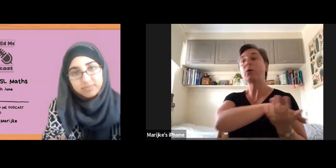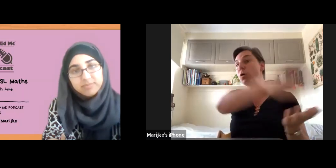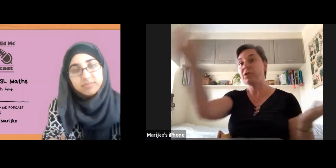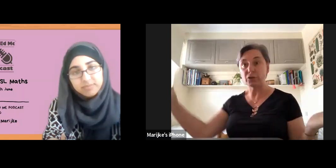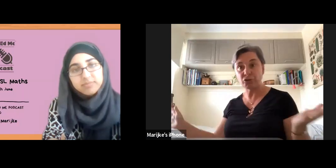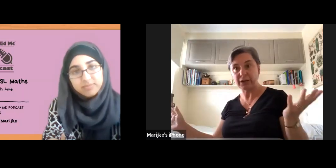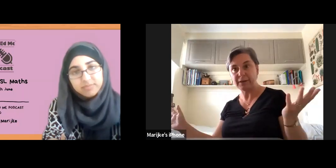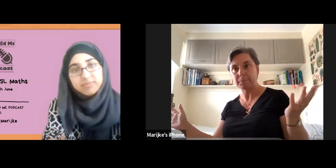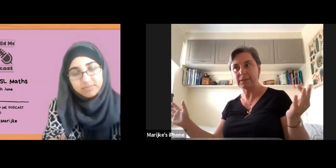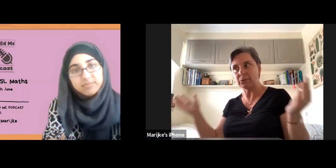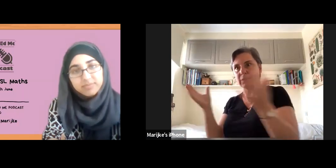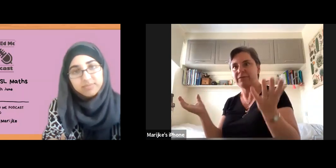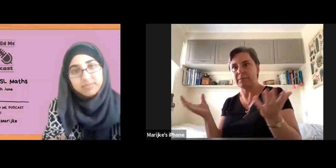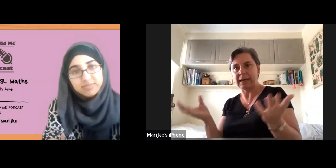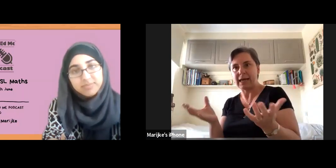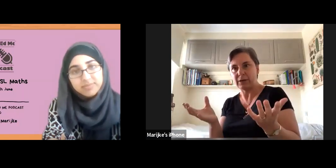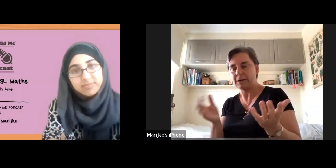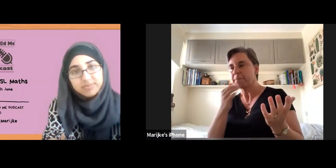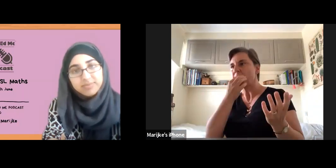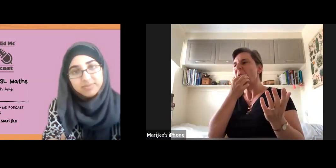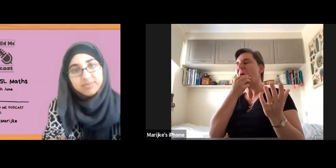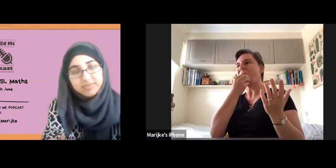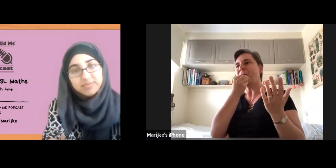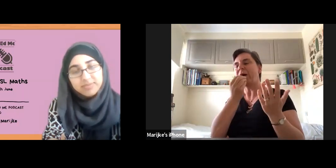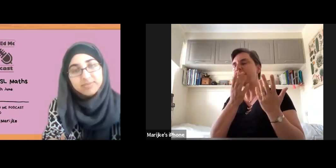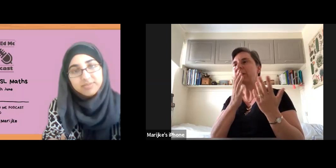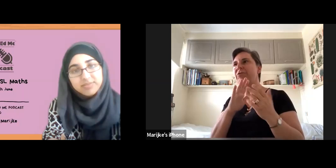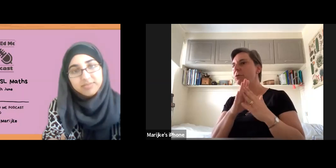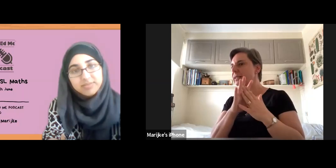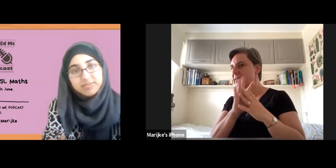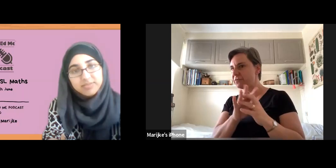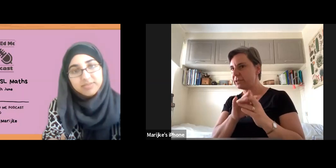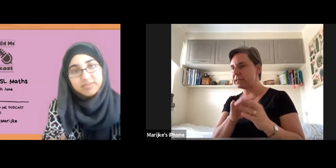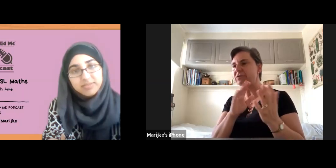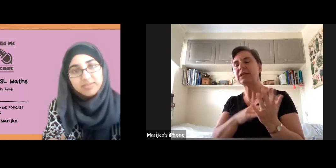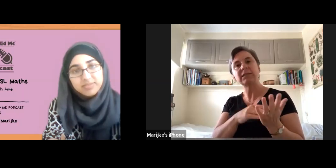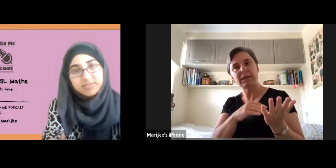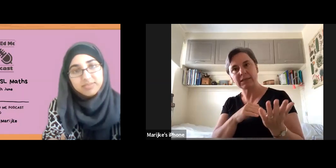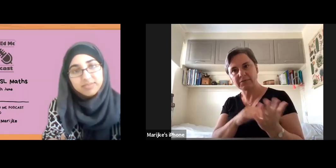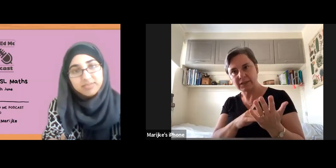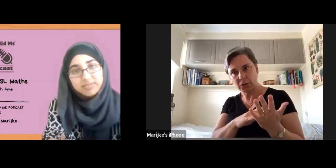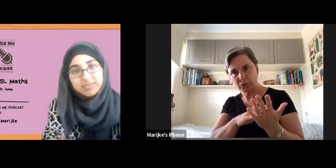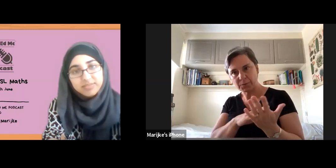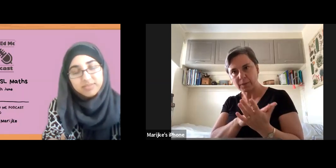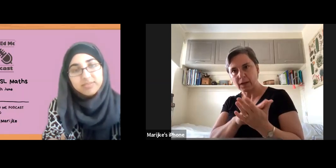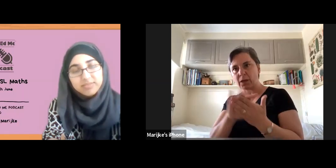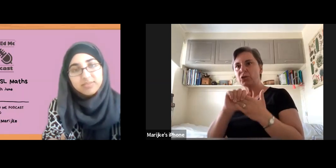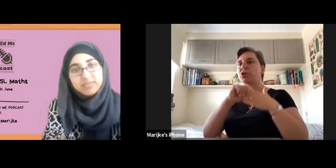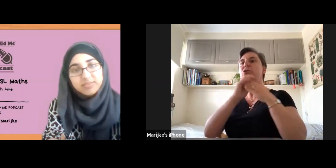all over the country. They don't live in my area. I thought, right, I'm going to have to look at this differently. So I've started making some videos just to